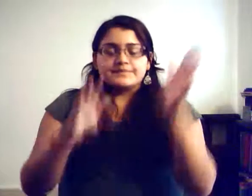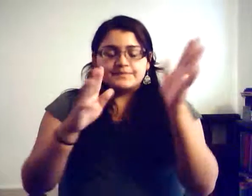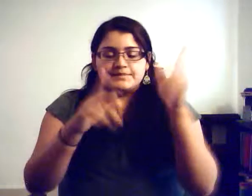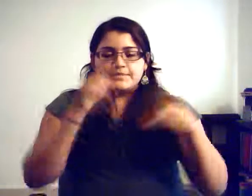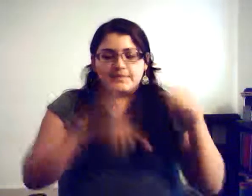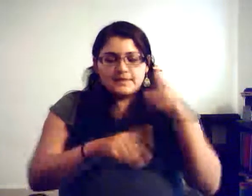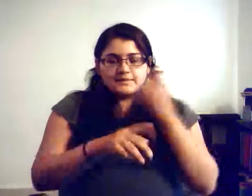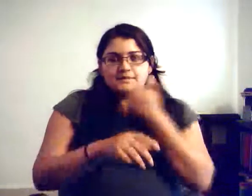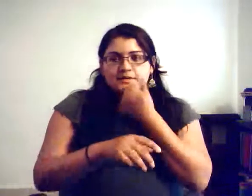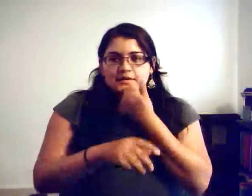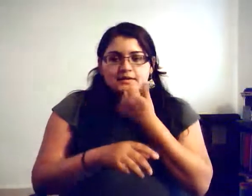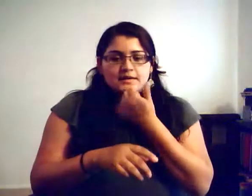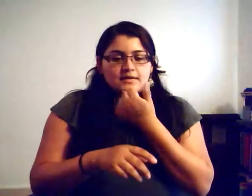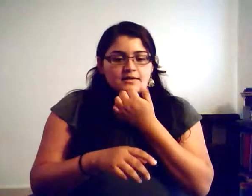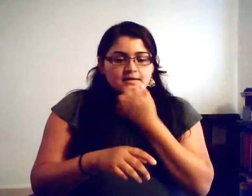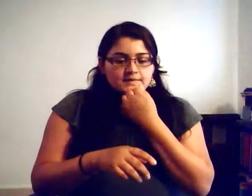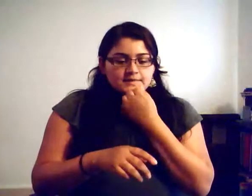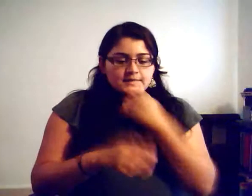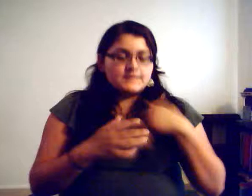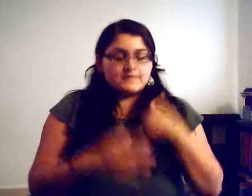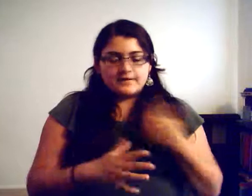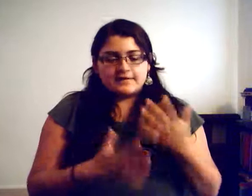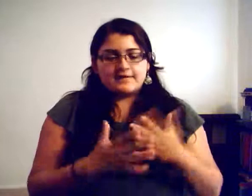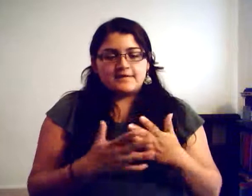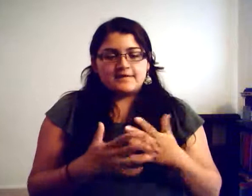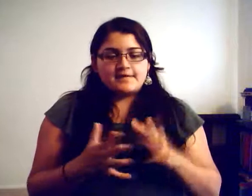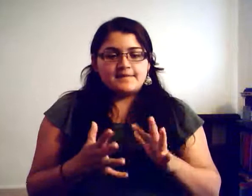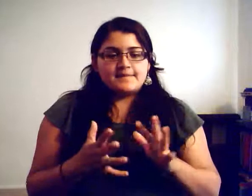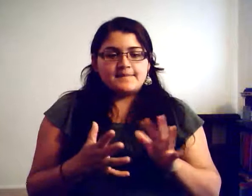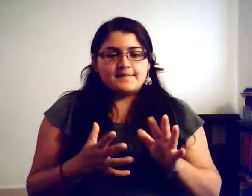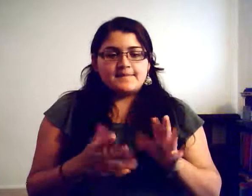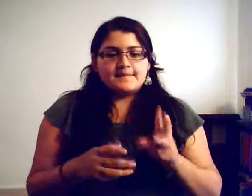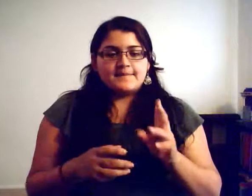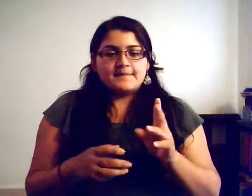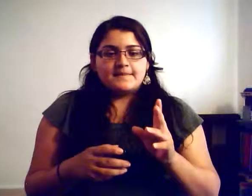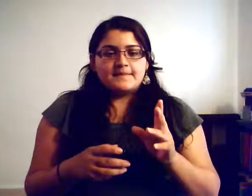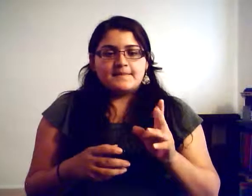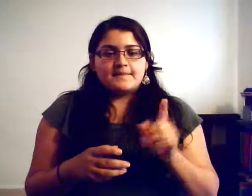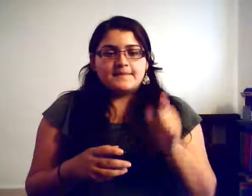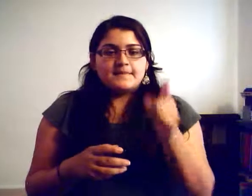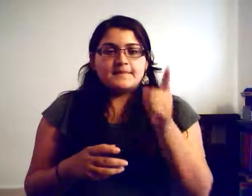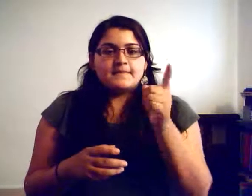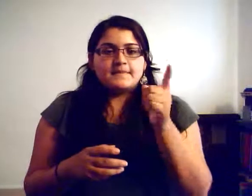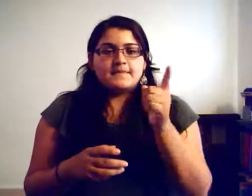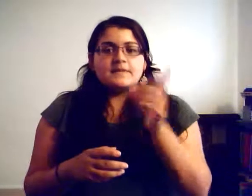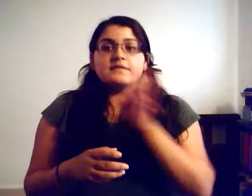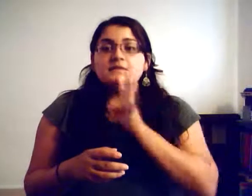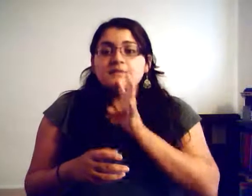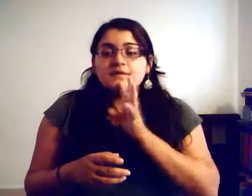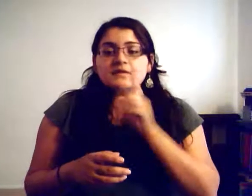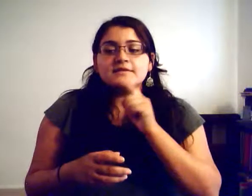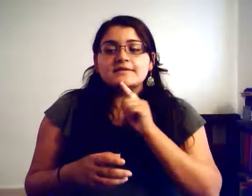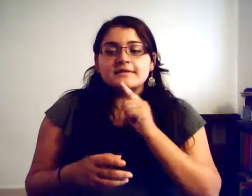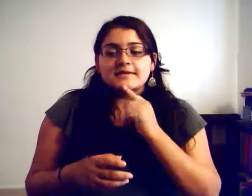about, other than textbook authors. So that being said, I send them off to the library and I ask them to